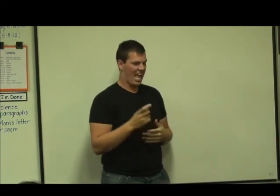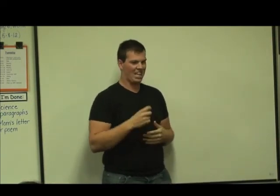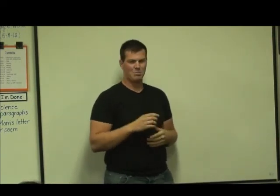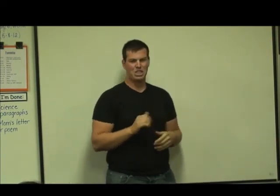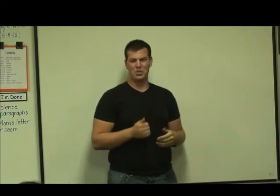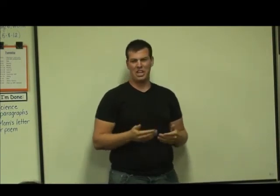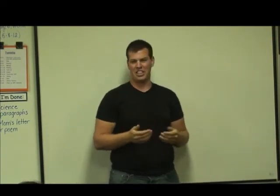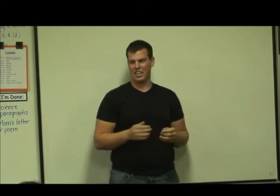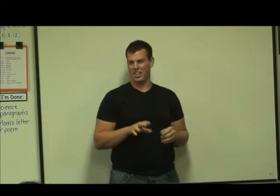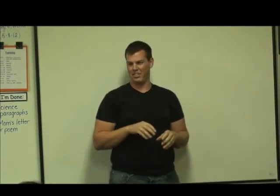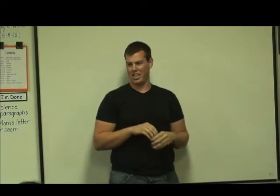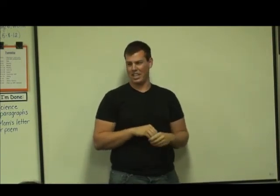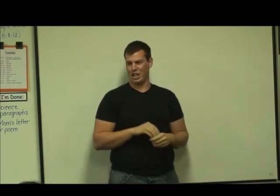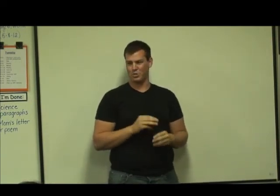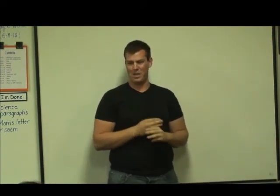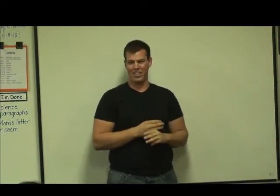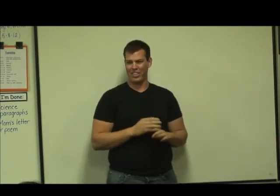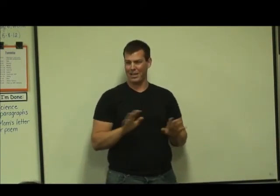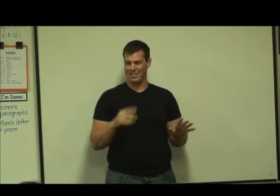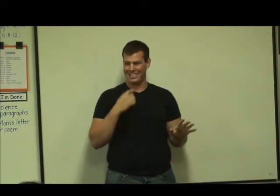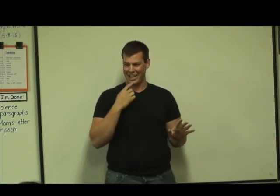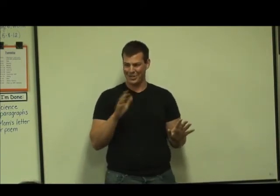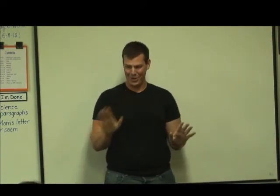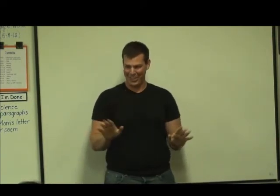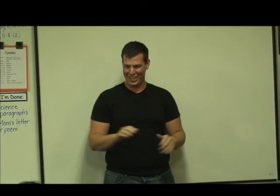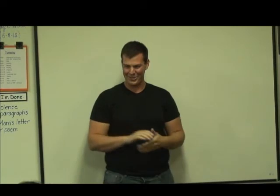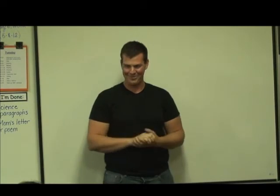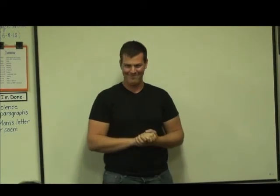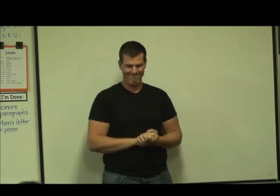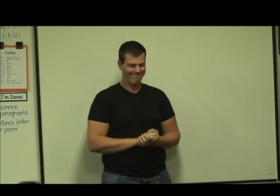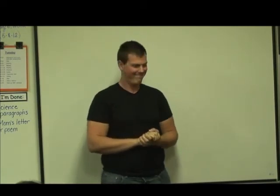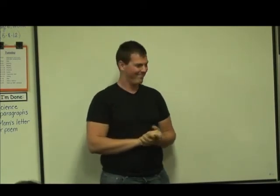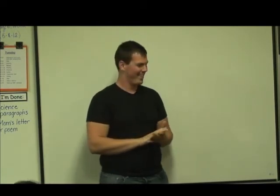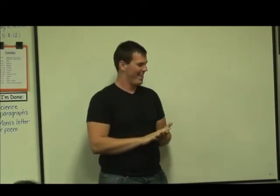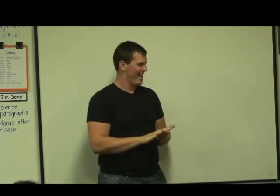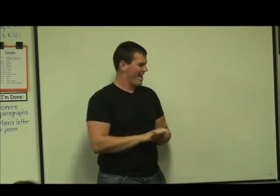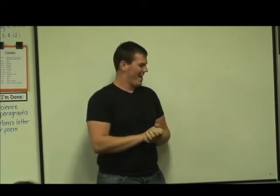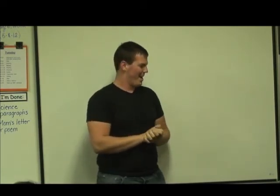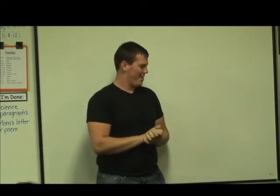I beat you easy, now you can map, I'm just telling you to take you.